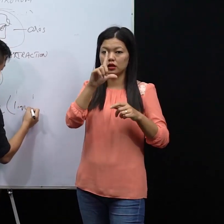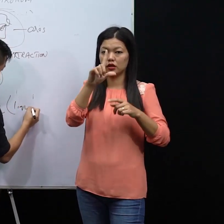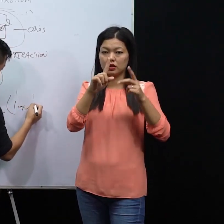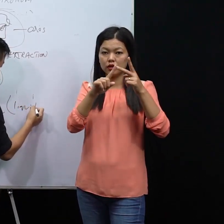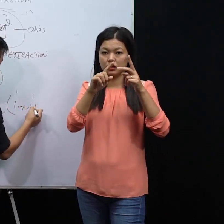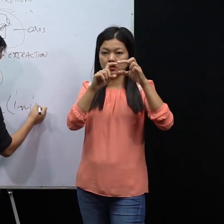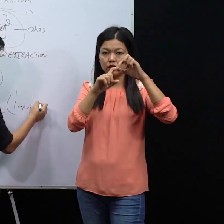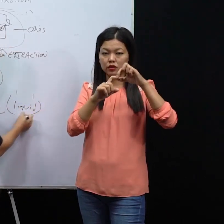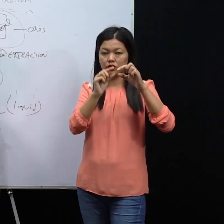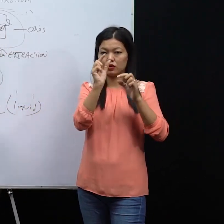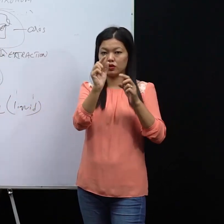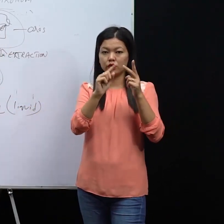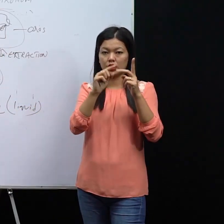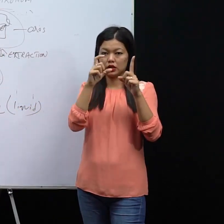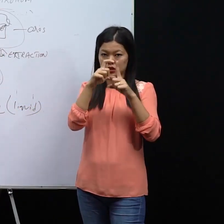liquid.